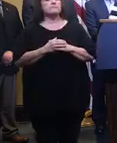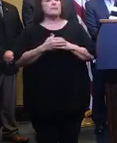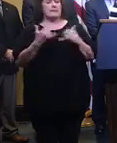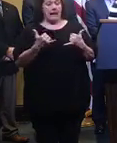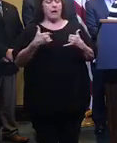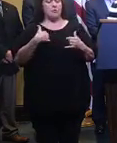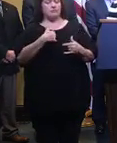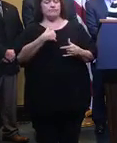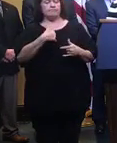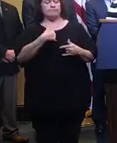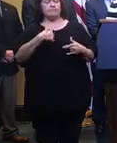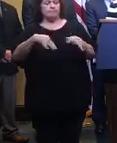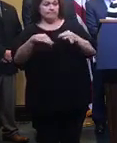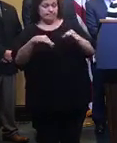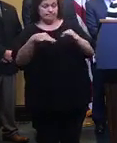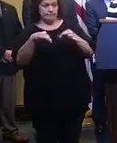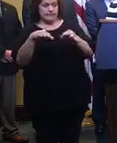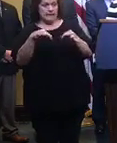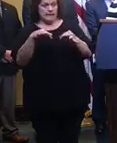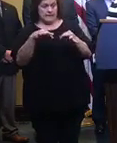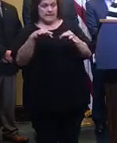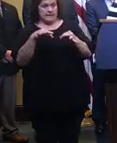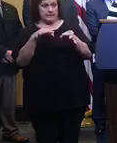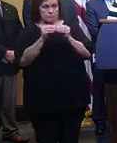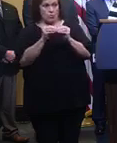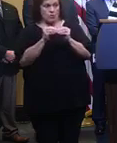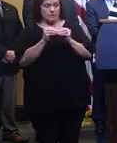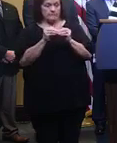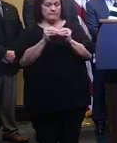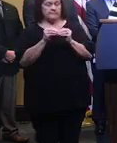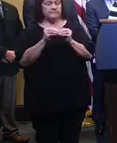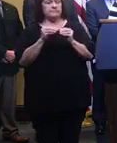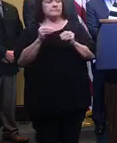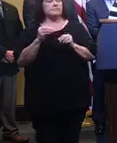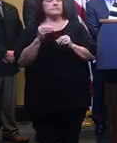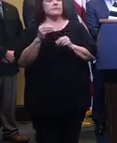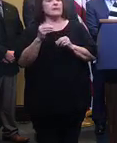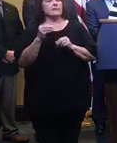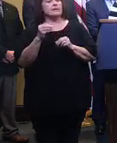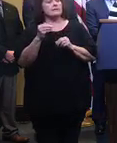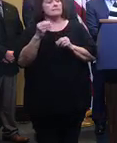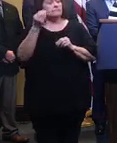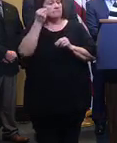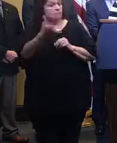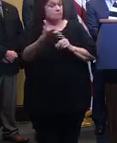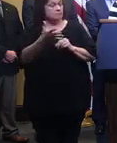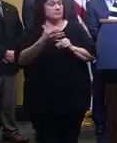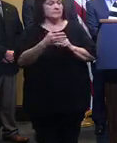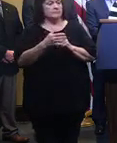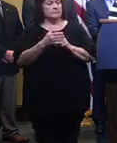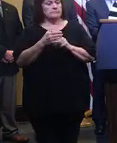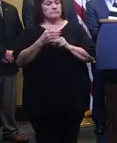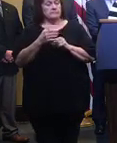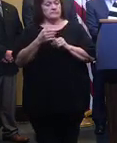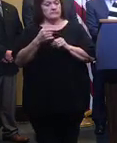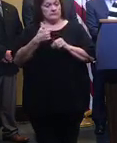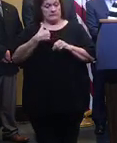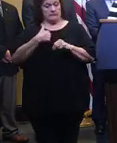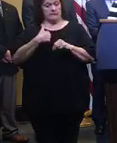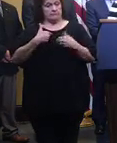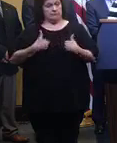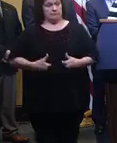through many things with you this afternoon, but I want you to know that leadership in this city,